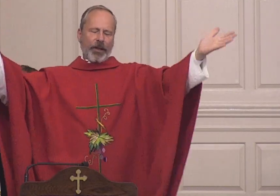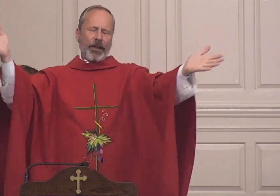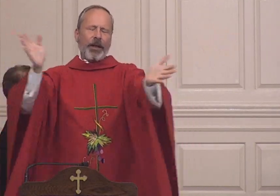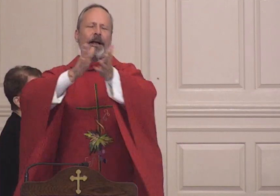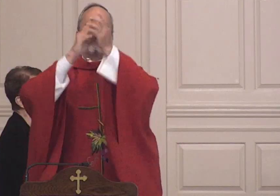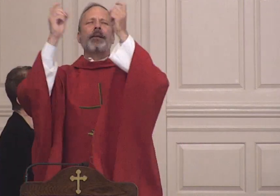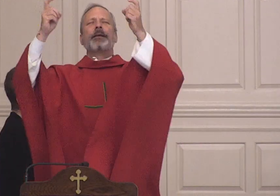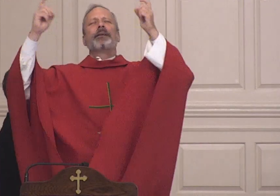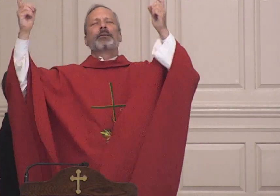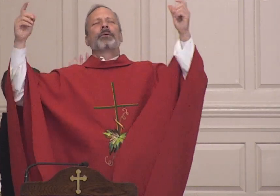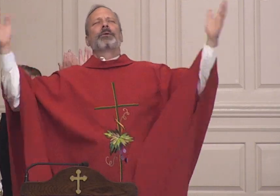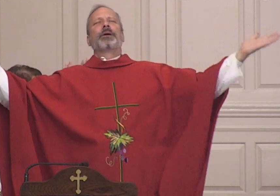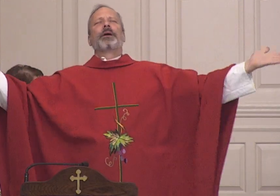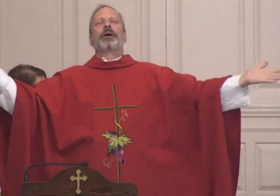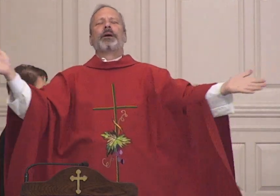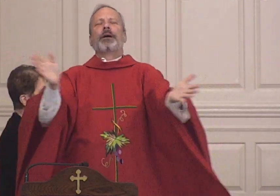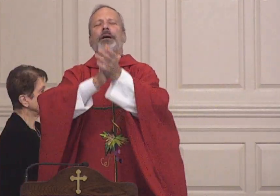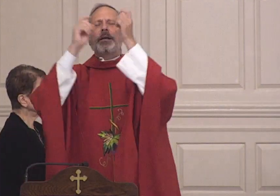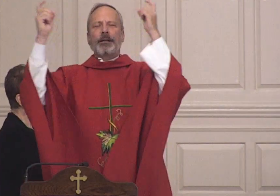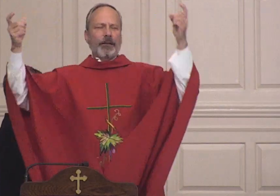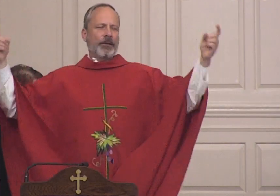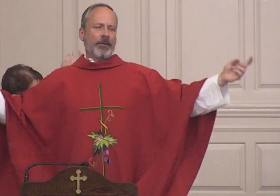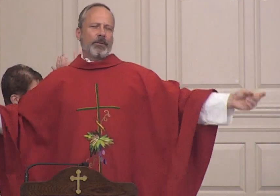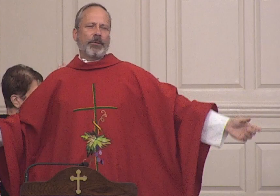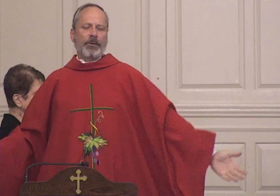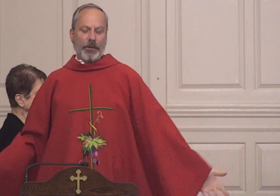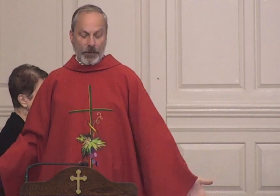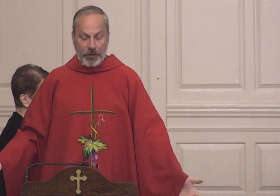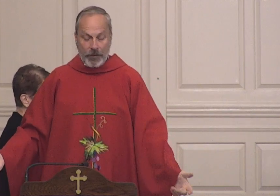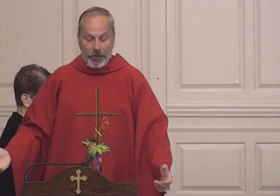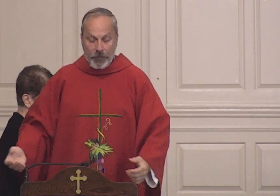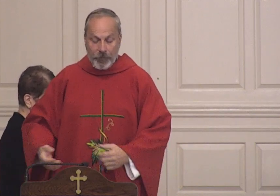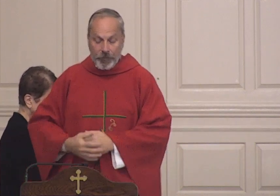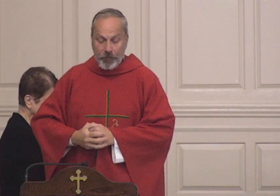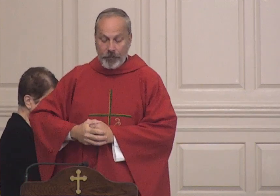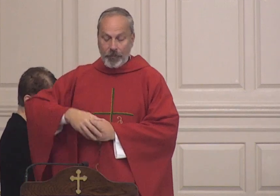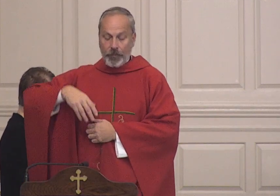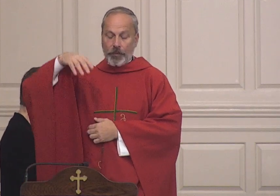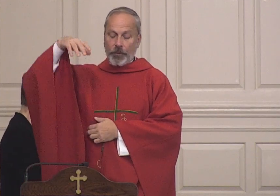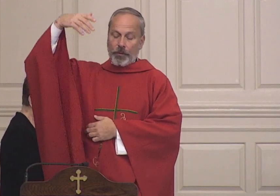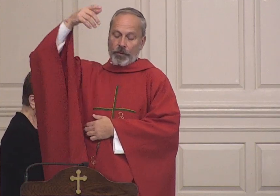Alleluia, Alleluia, Alleluia.